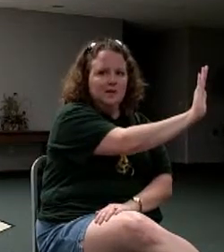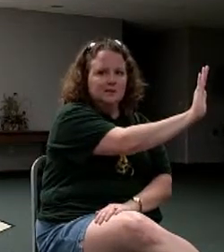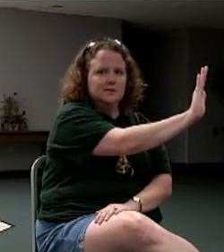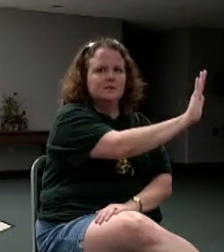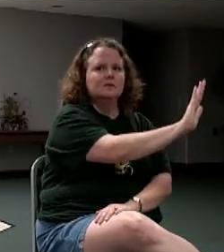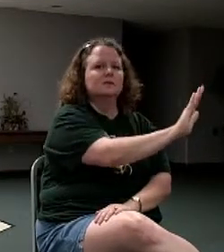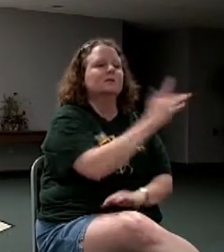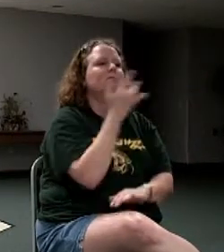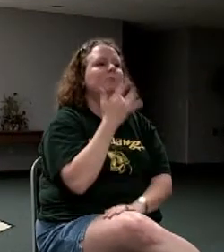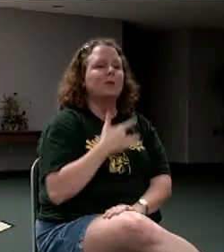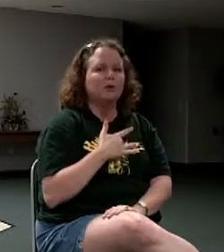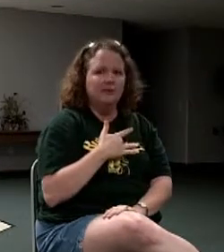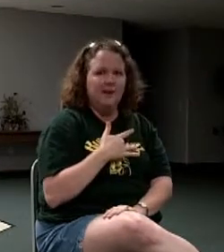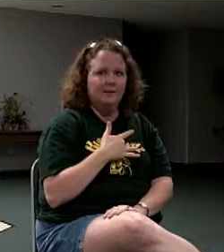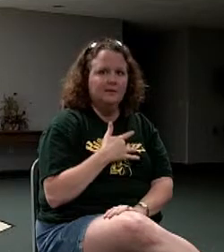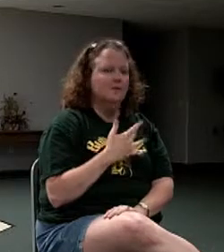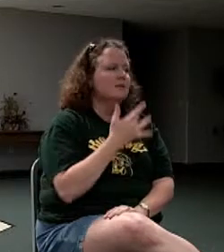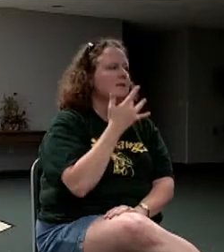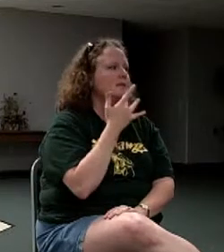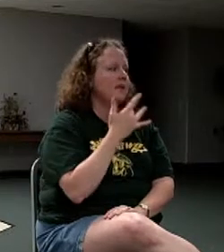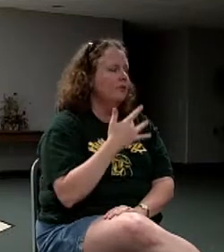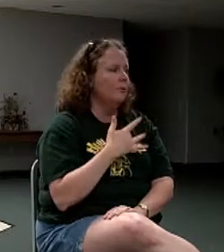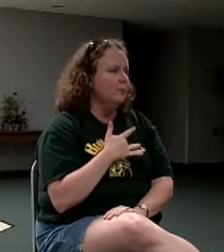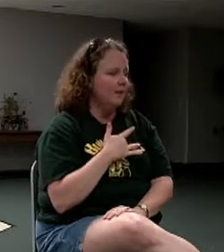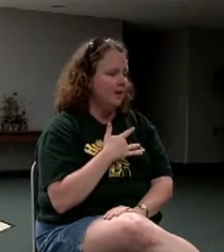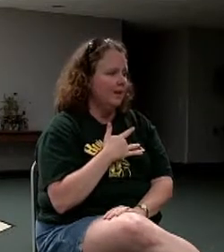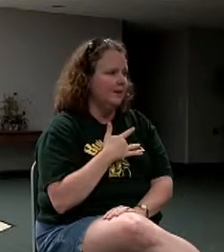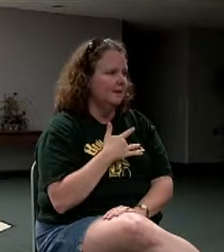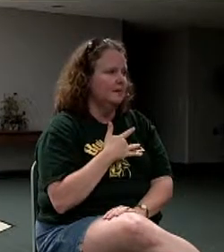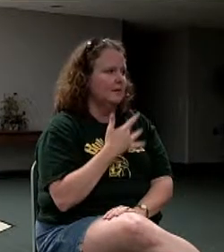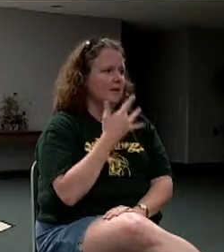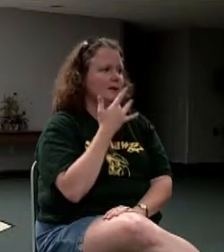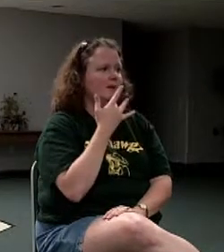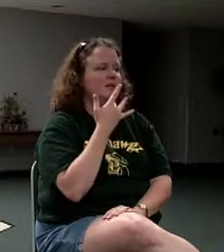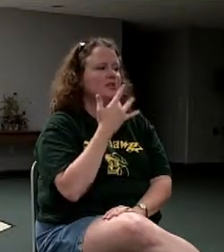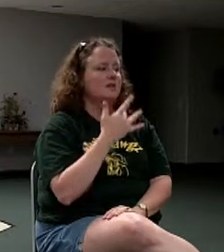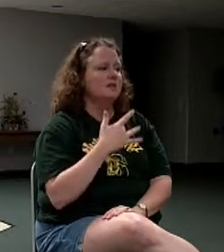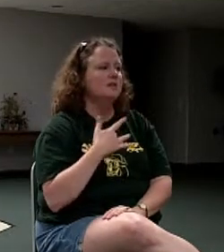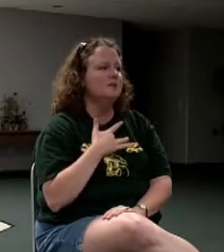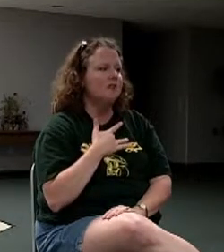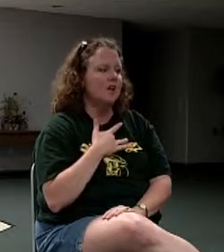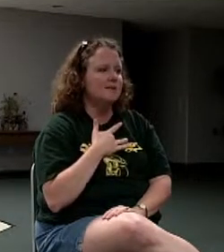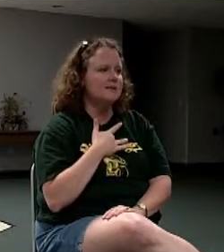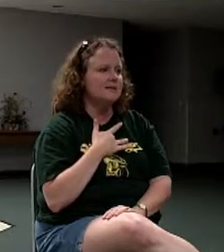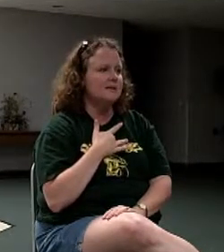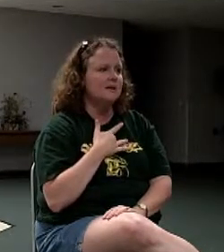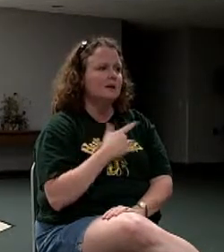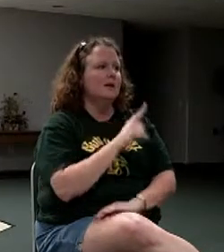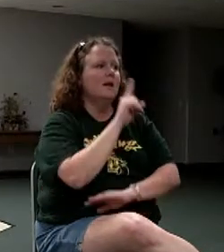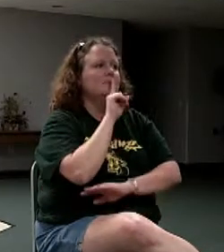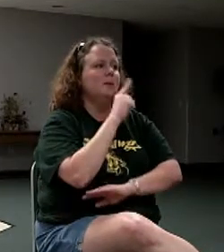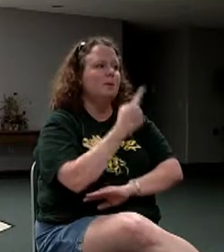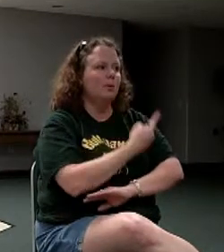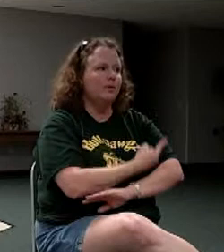his birthday. Sign for the birthday. Can be chin to chest, can be